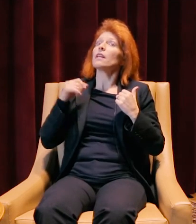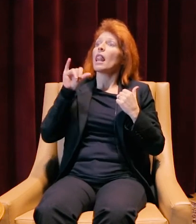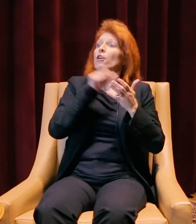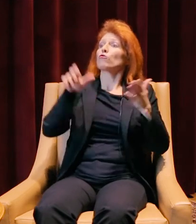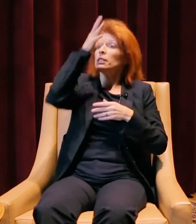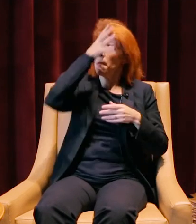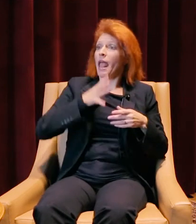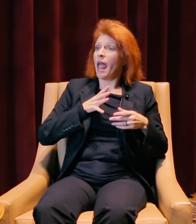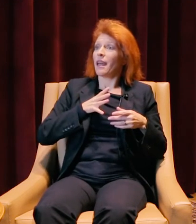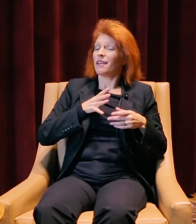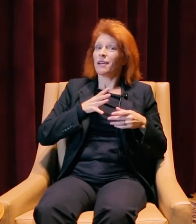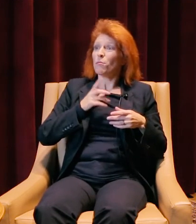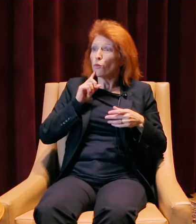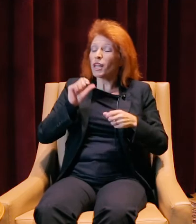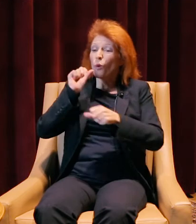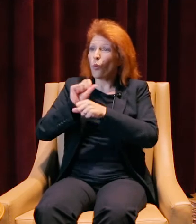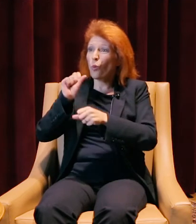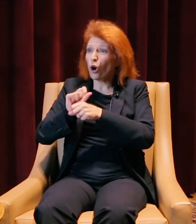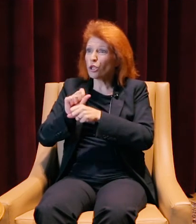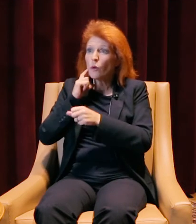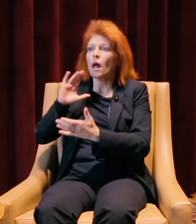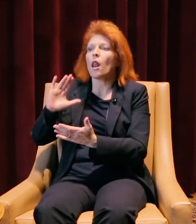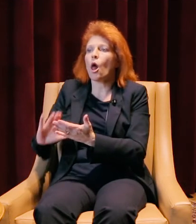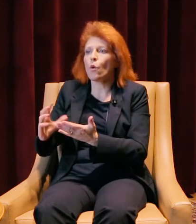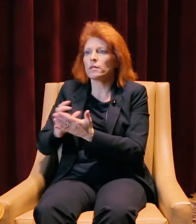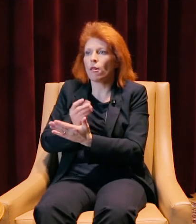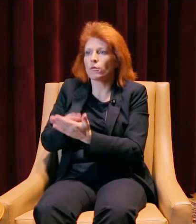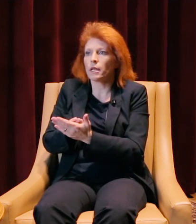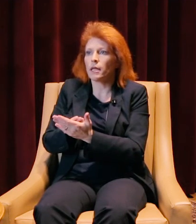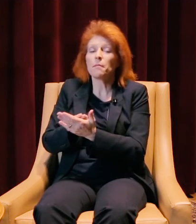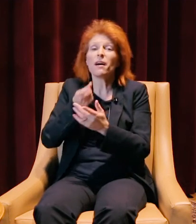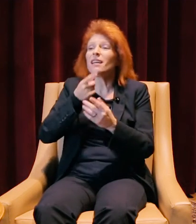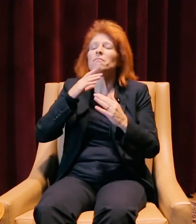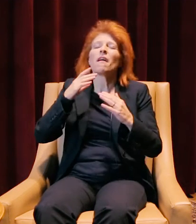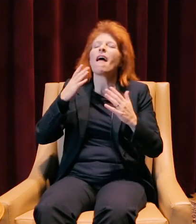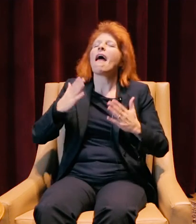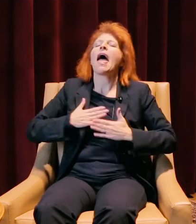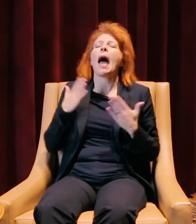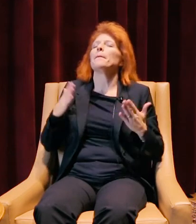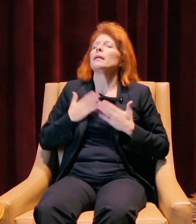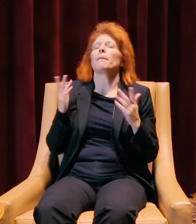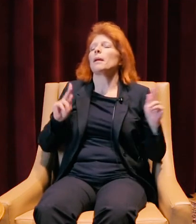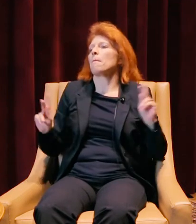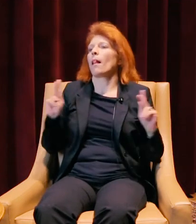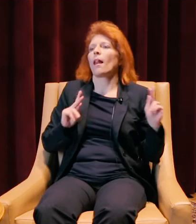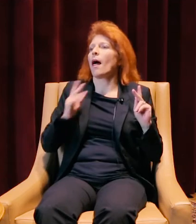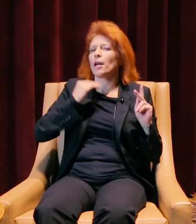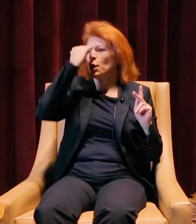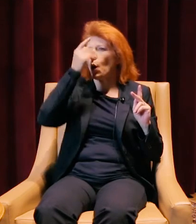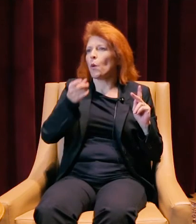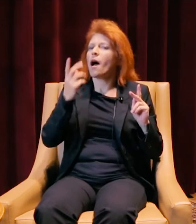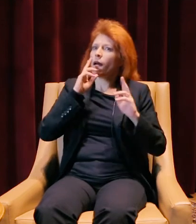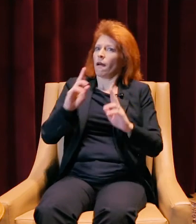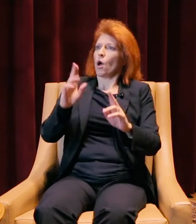man, and he basically works on a very low salary, and he's one of the happiest people I know. I admire